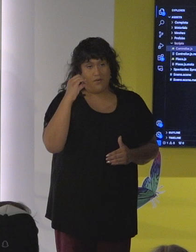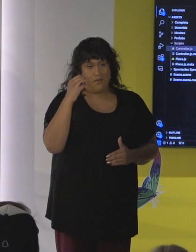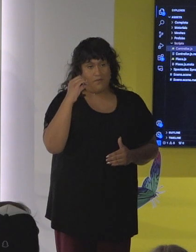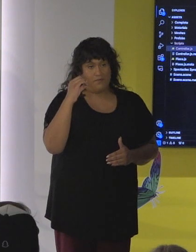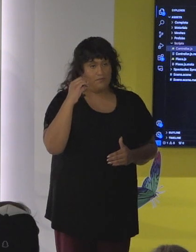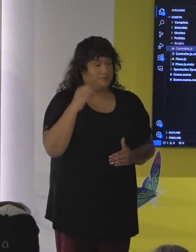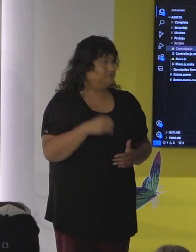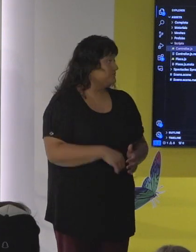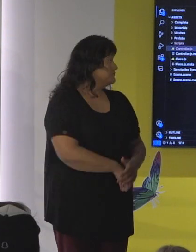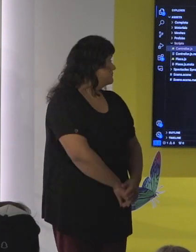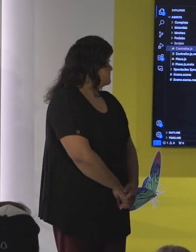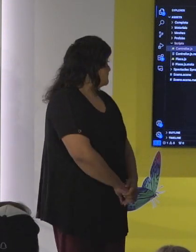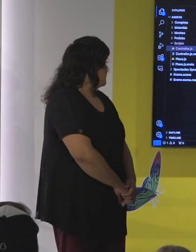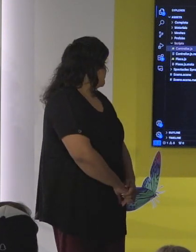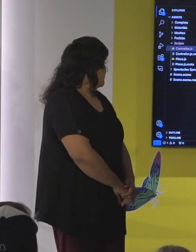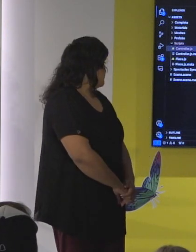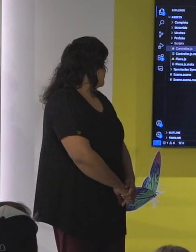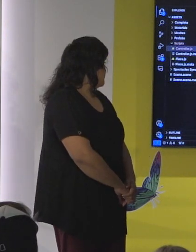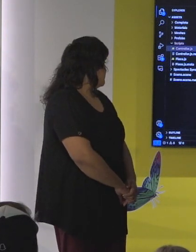If